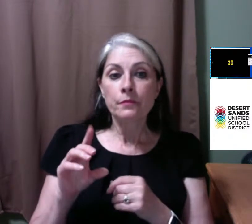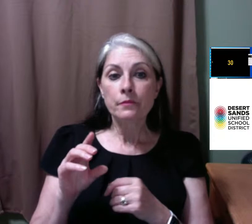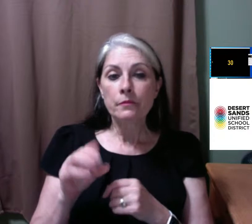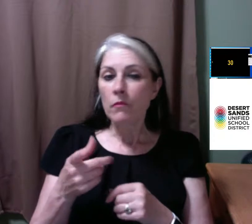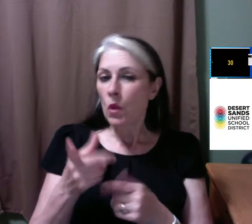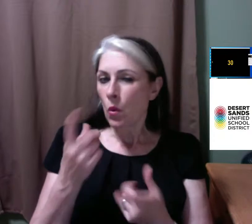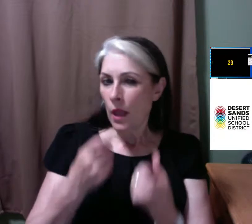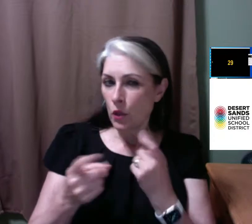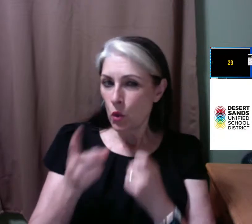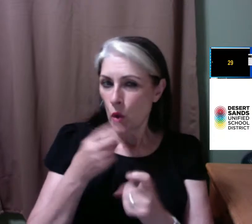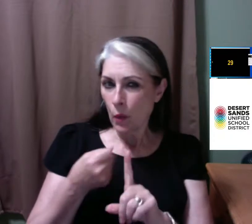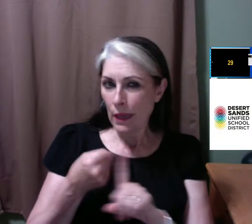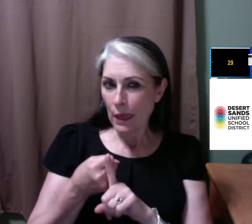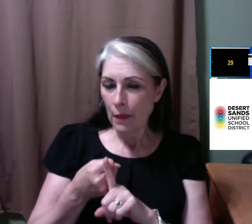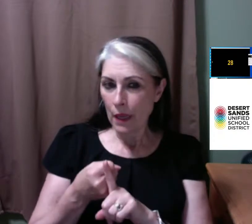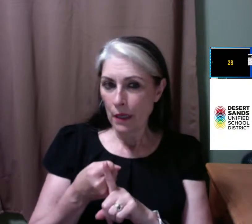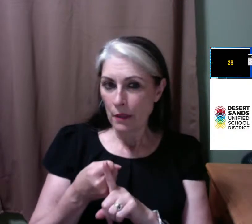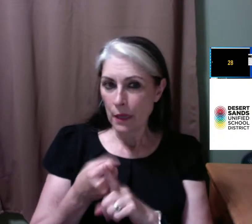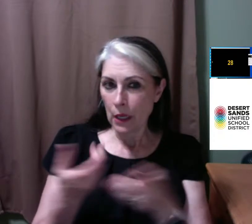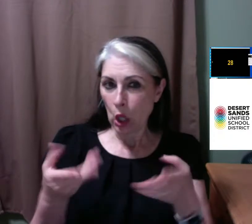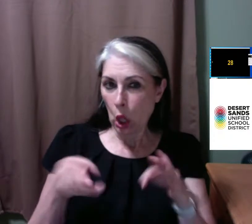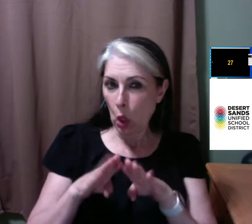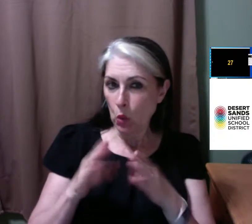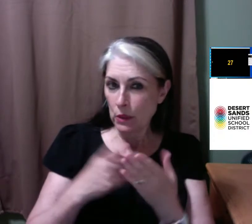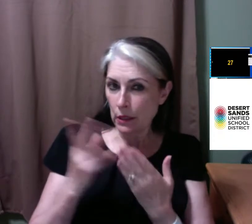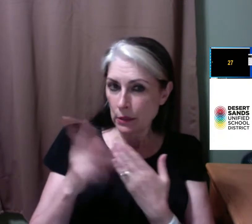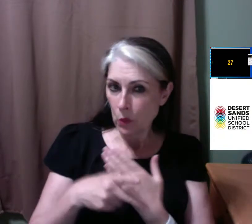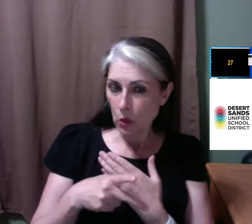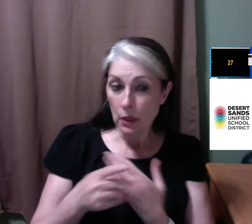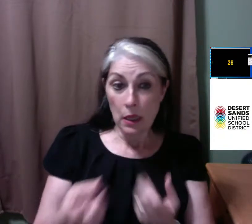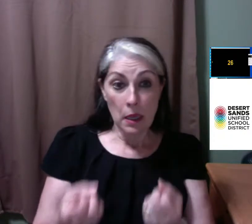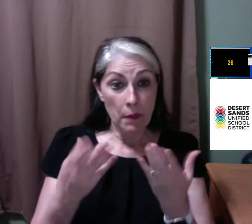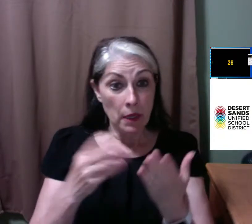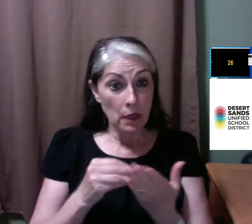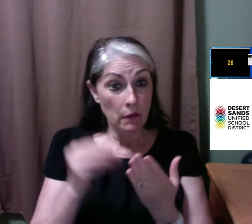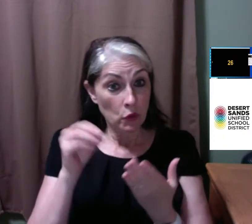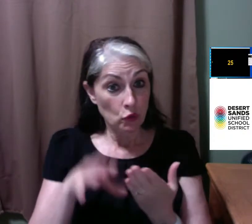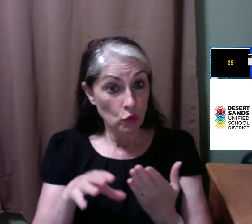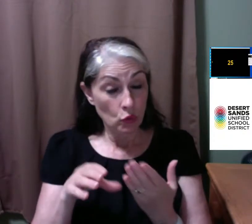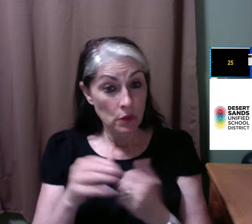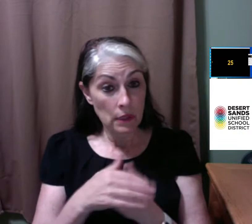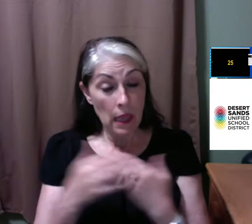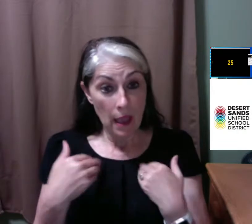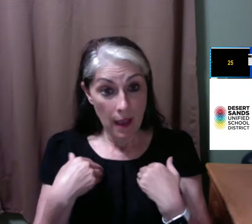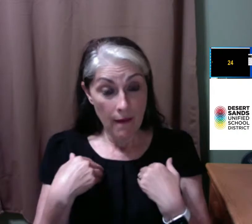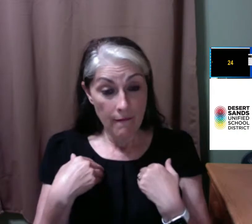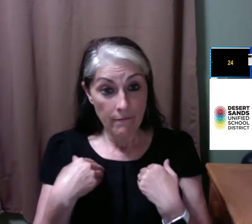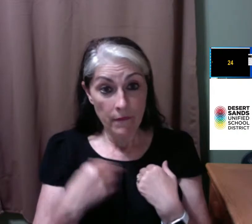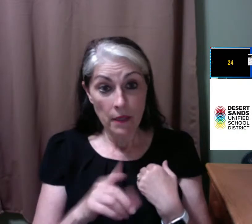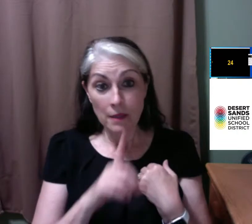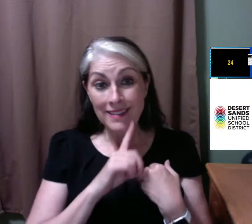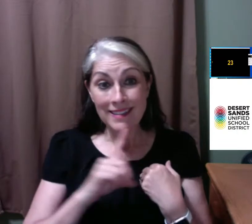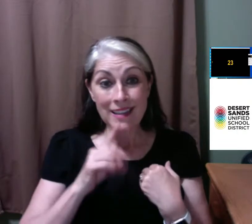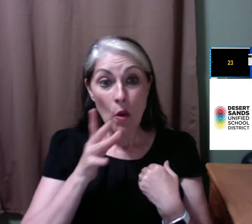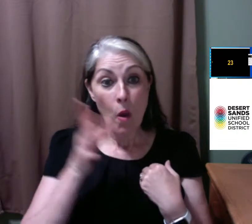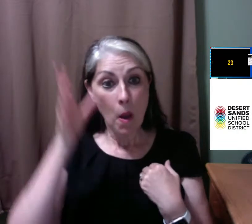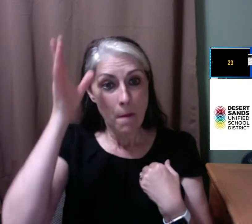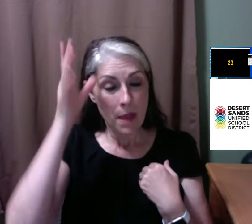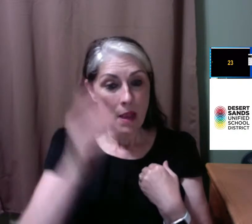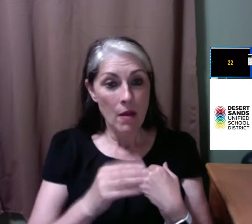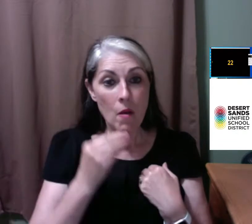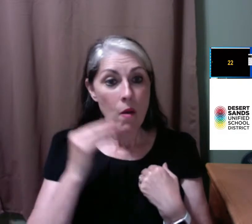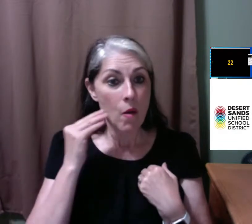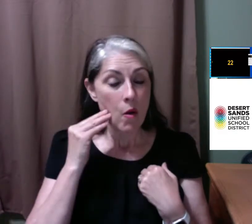who are we impacting by closing this program? Many of our students have single-parent households. We're